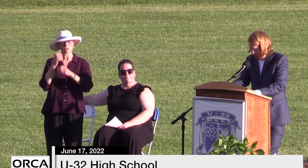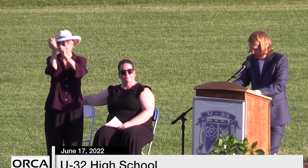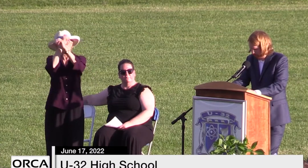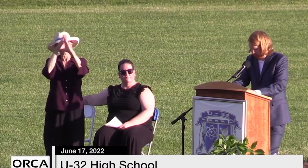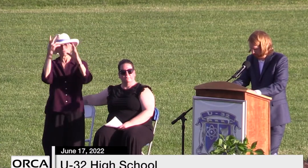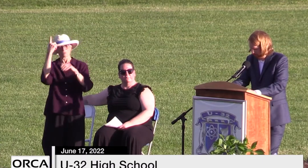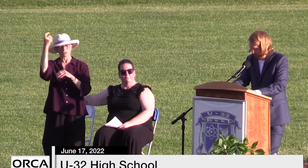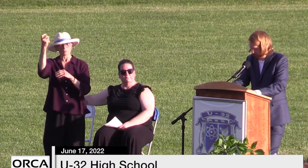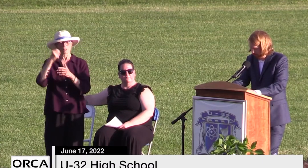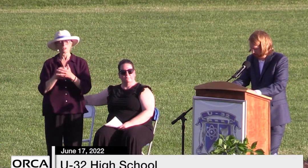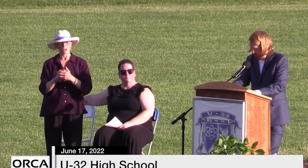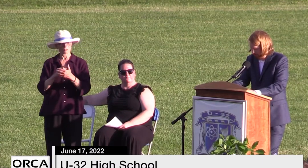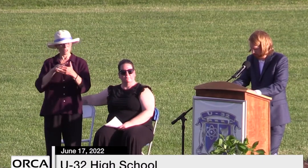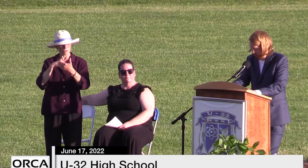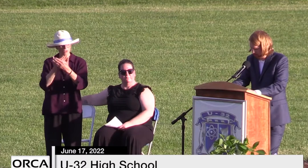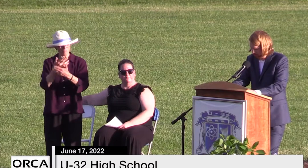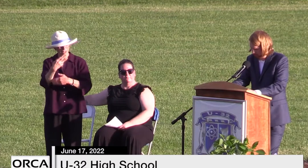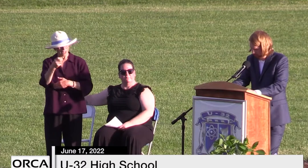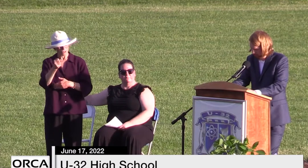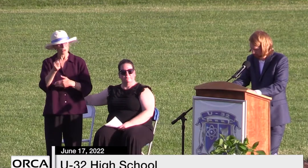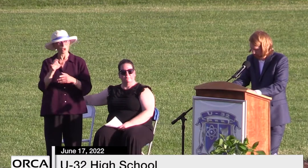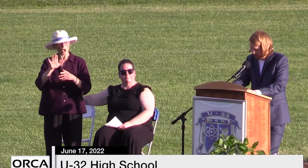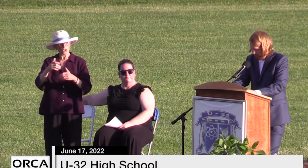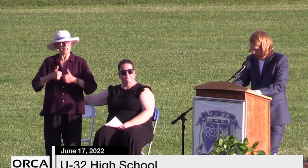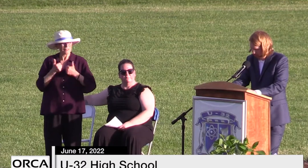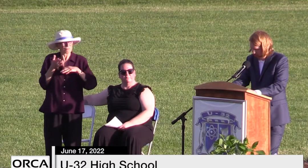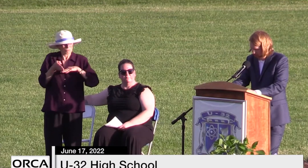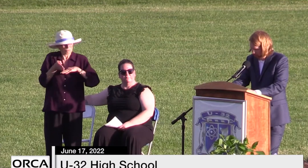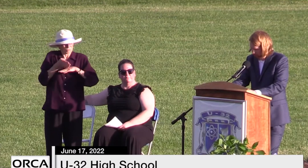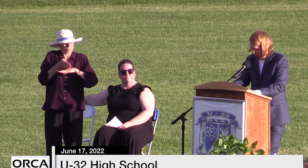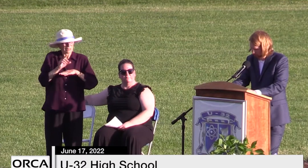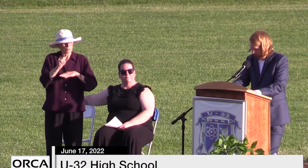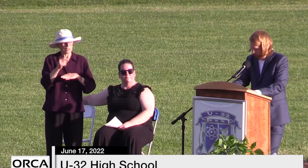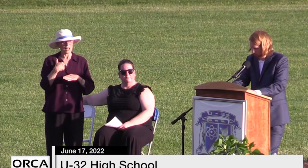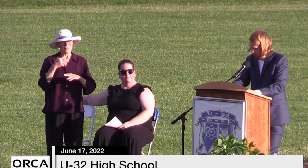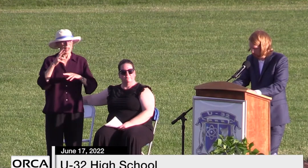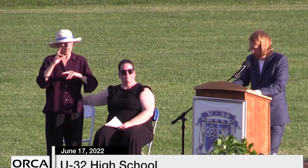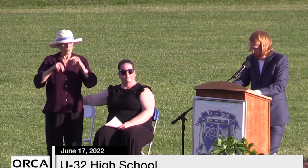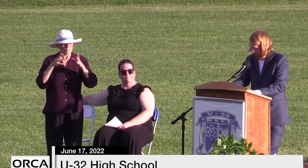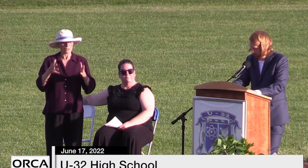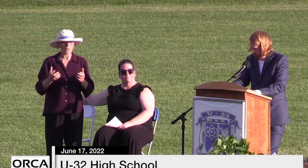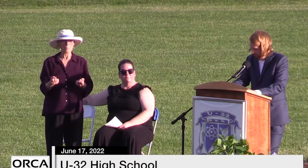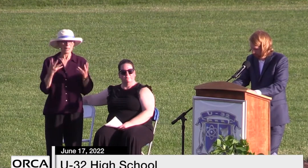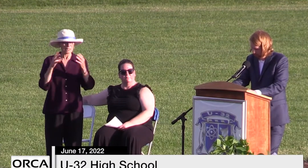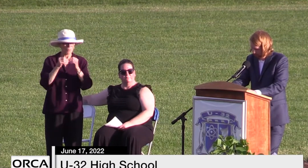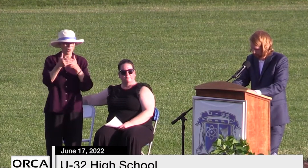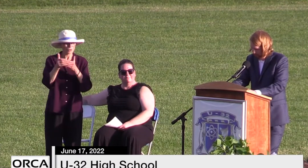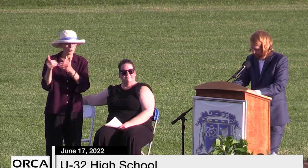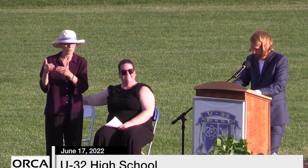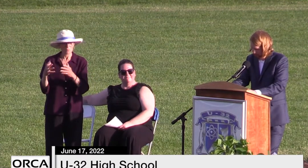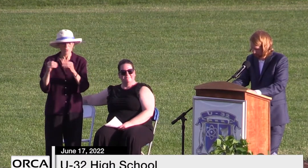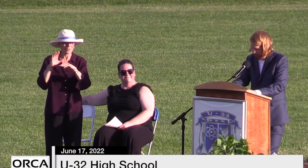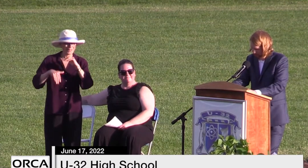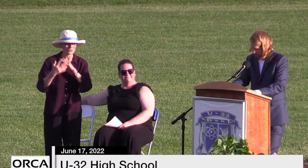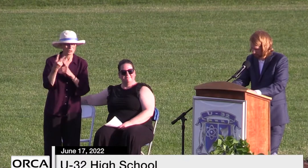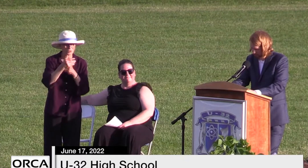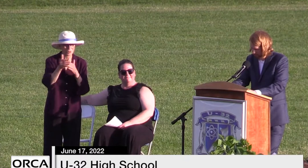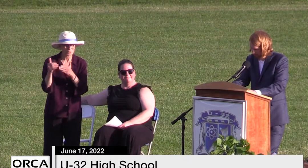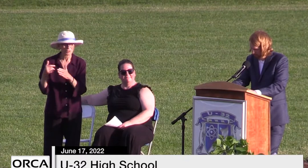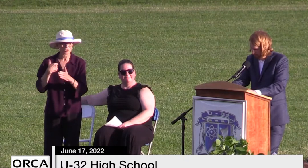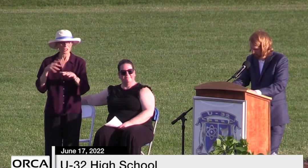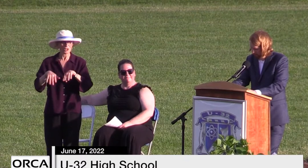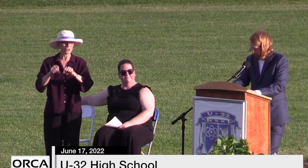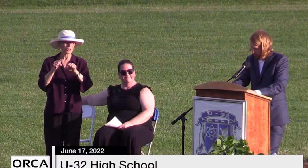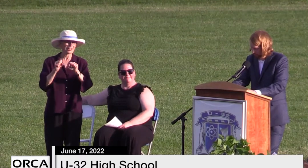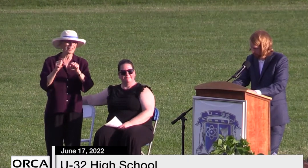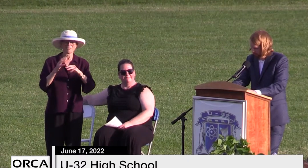Once my mom reached high school, things actually turned around a little bit. This building had multiple rooms, way more than two. She was able to take advanced classes